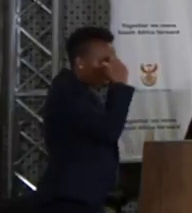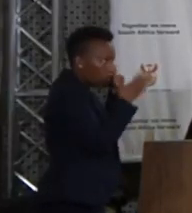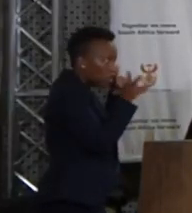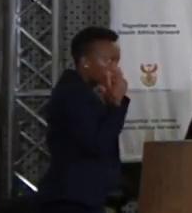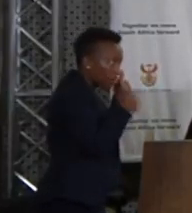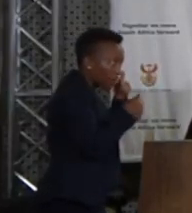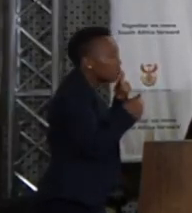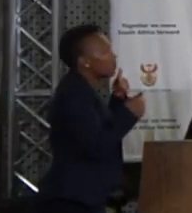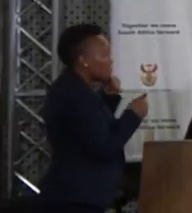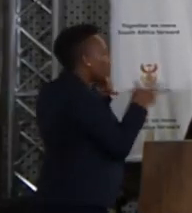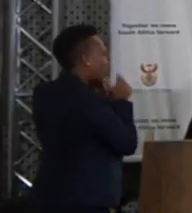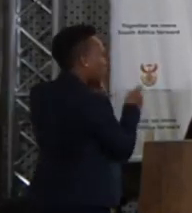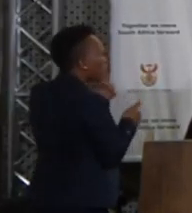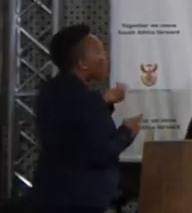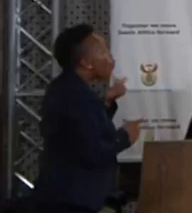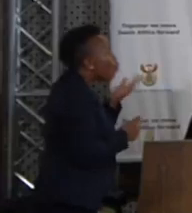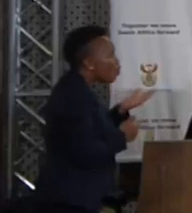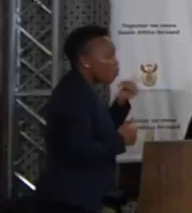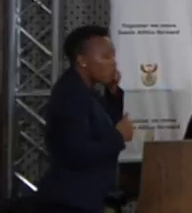We can hear you. Who are you?